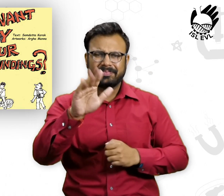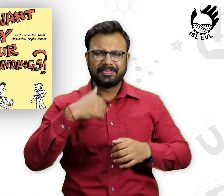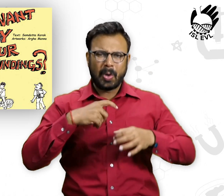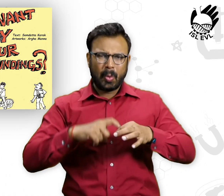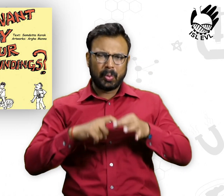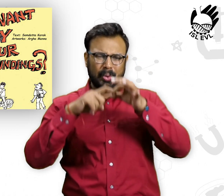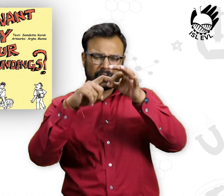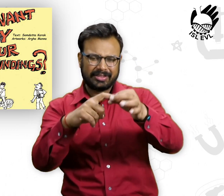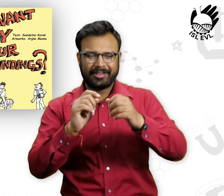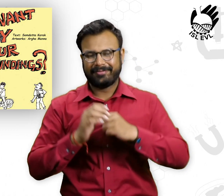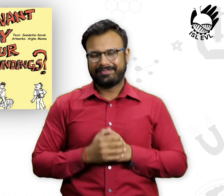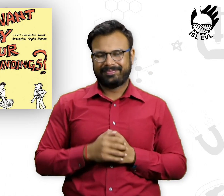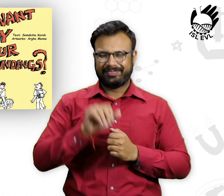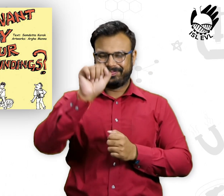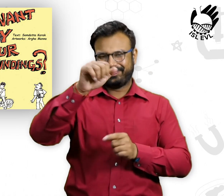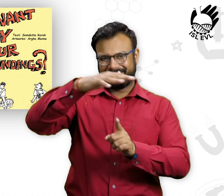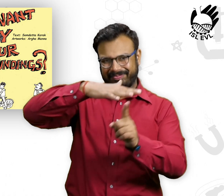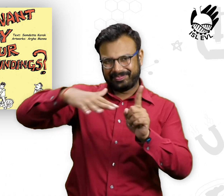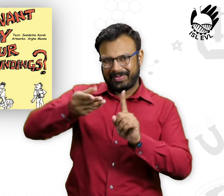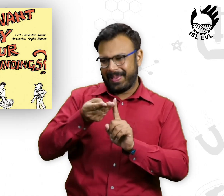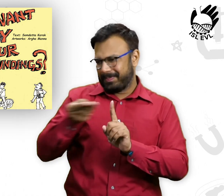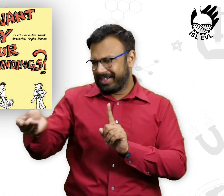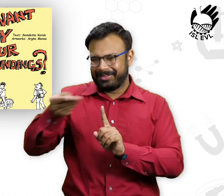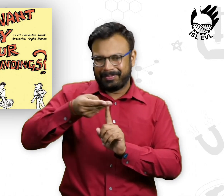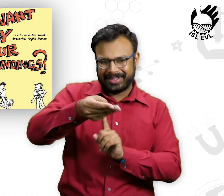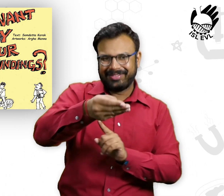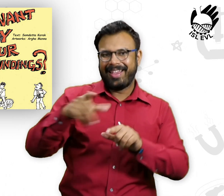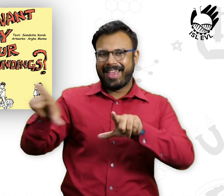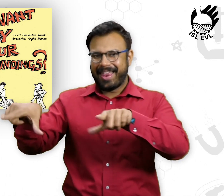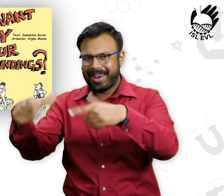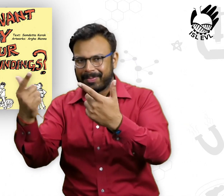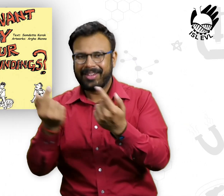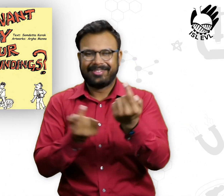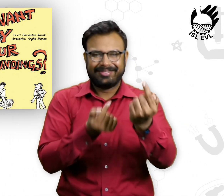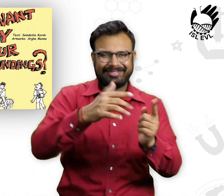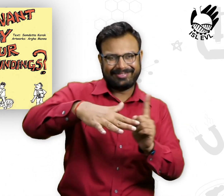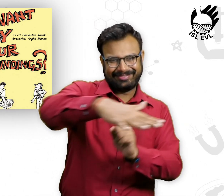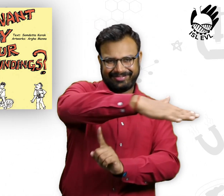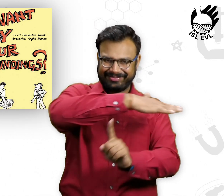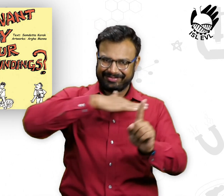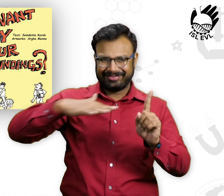Would you want to study data in your local surroundings?